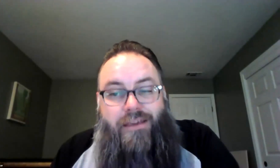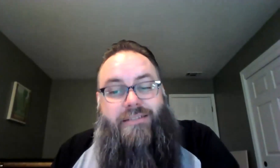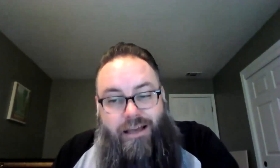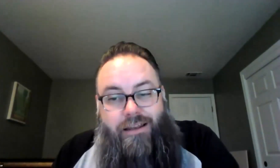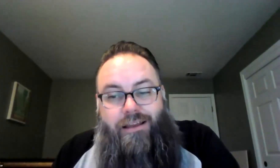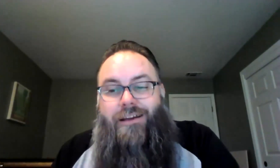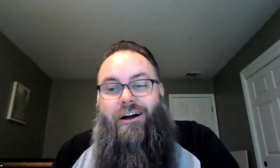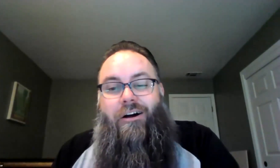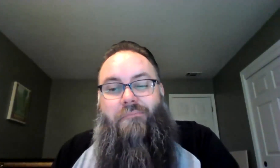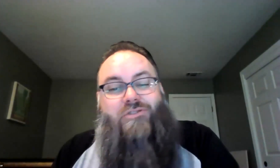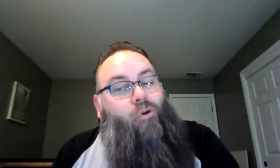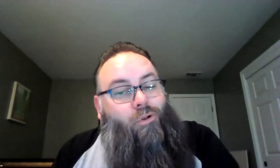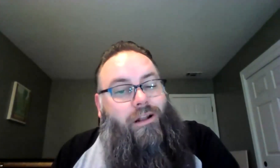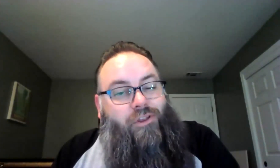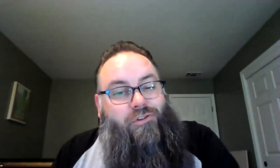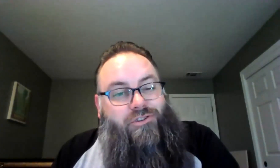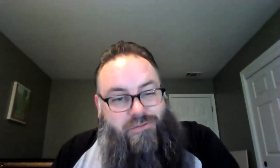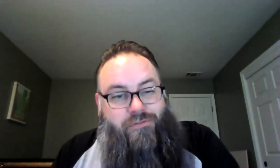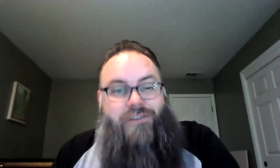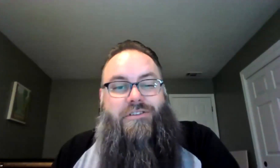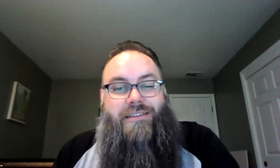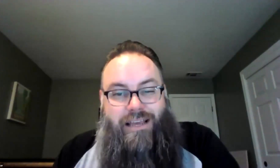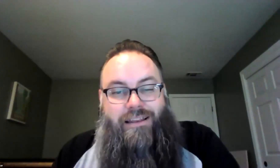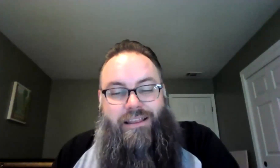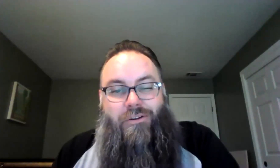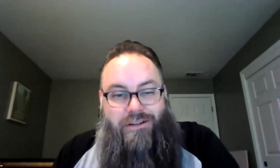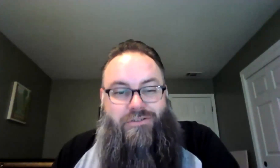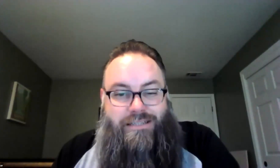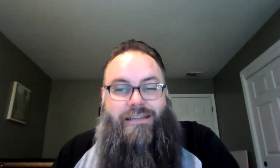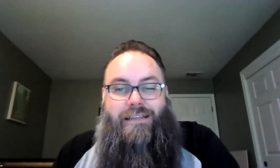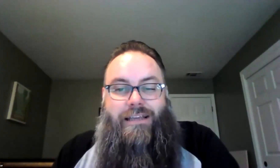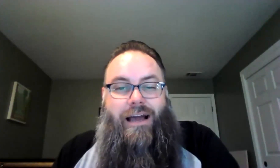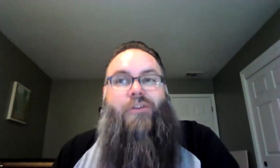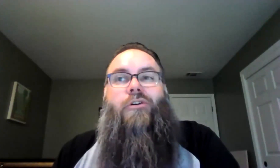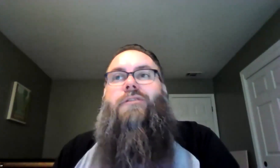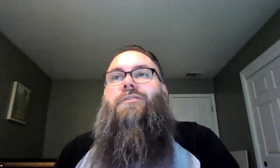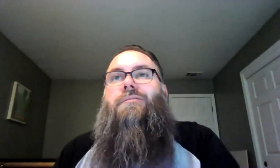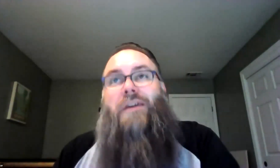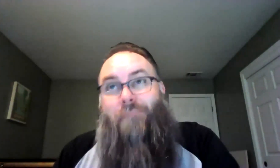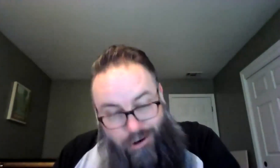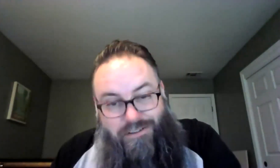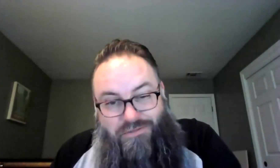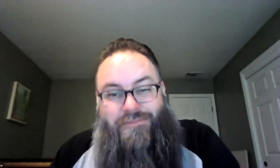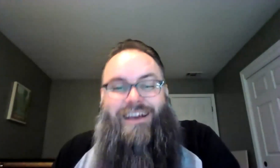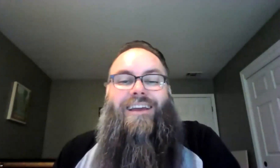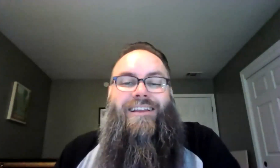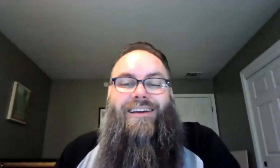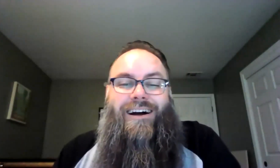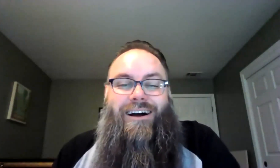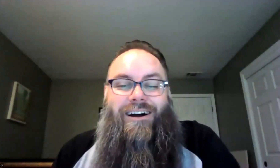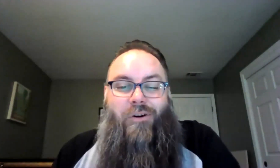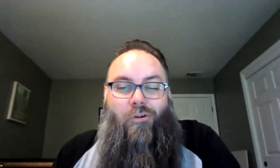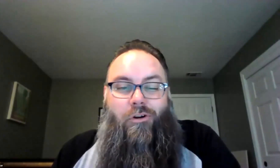But that being said, there's a whole lot of other service providers in the state that are interested in either being part of this